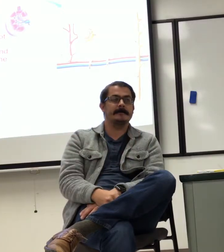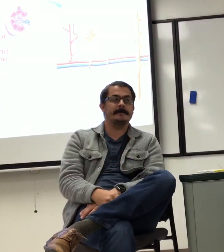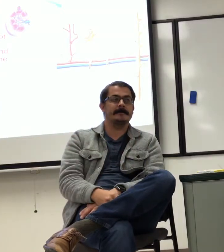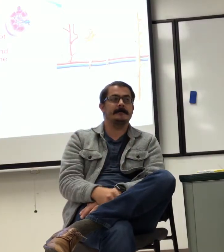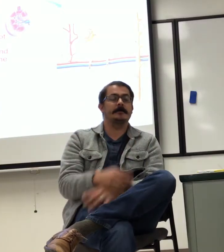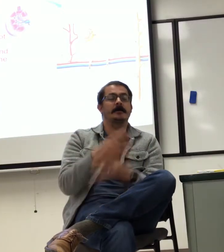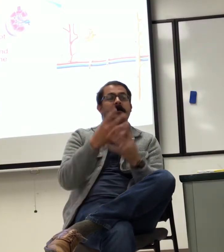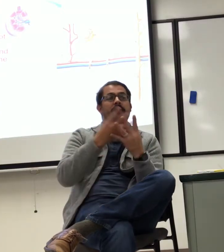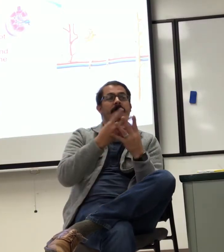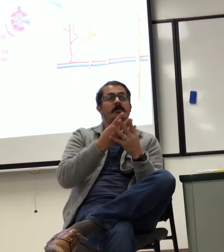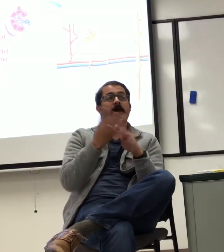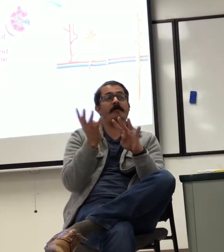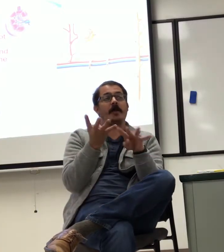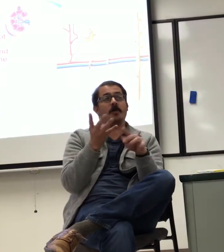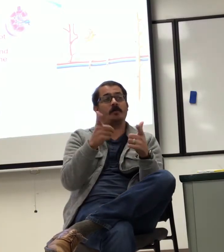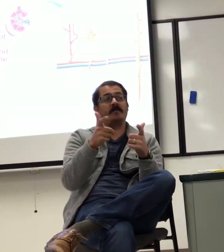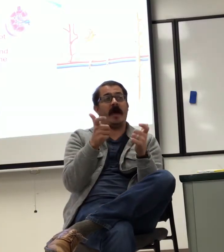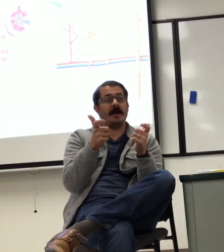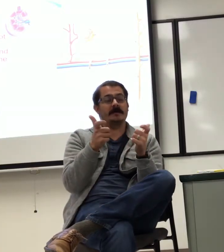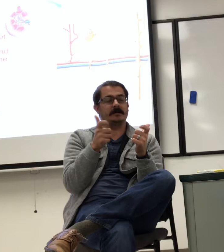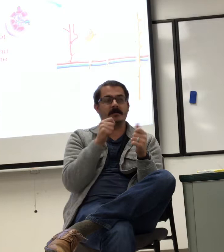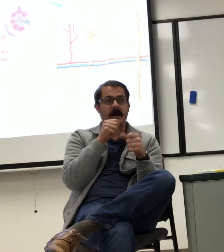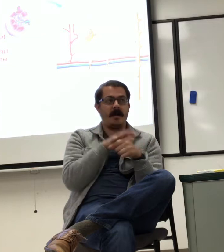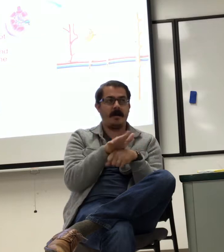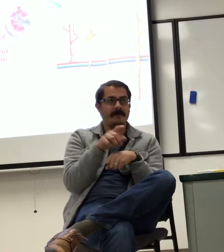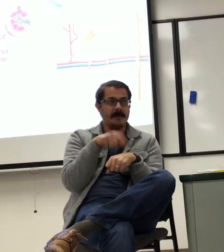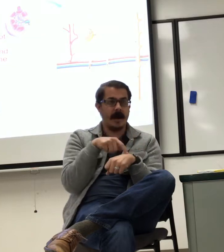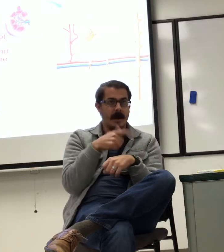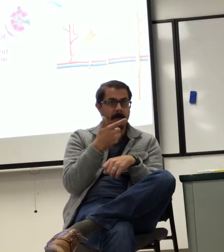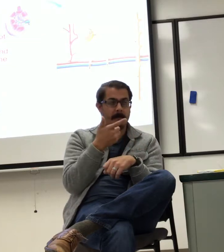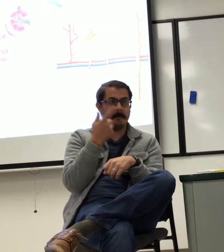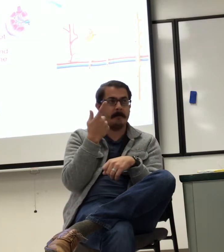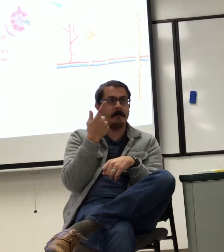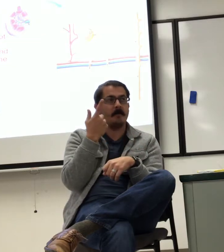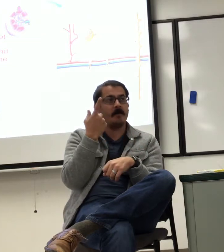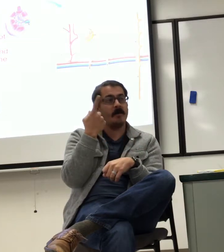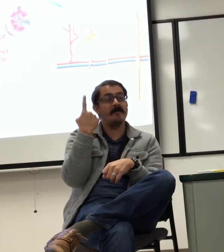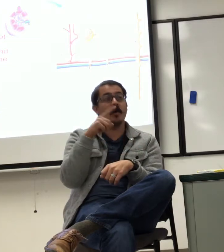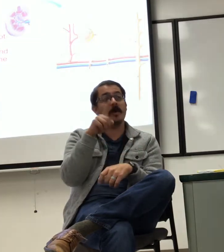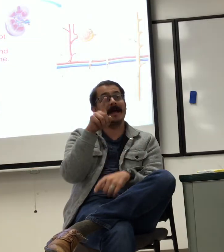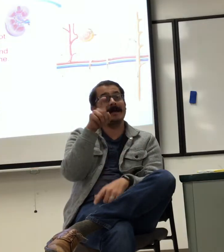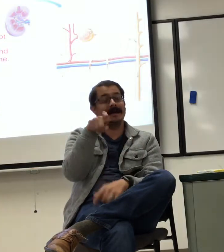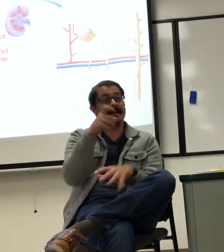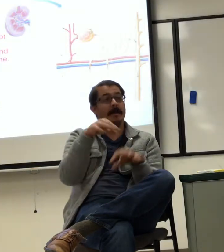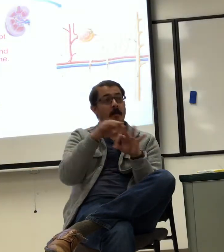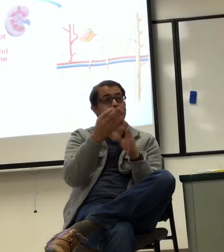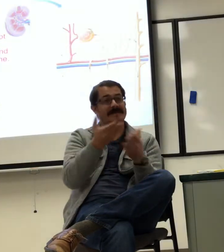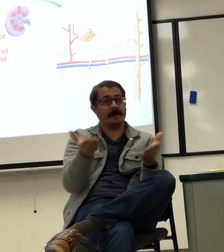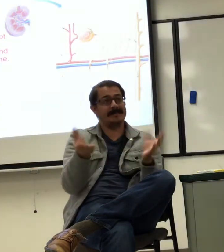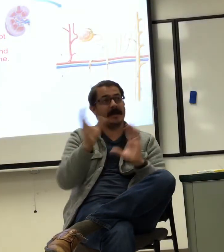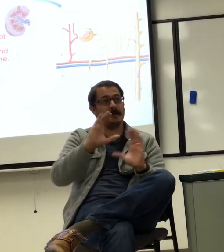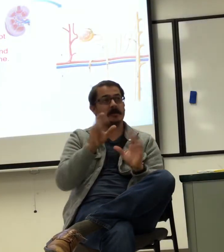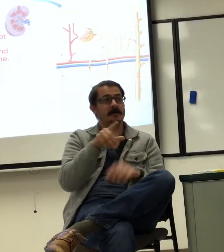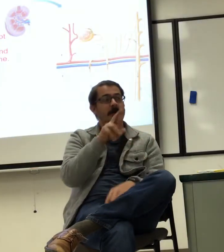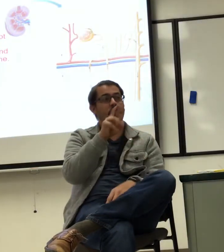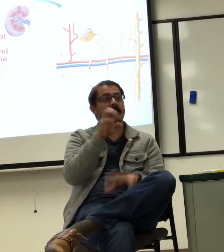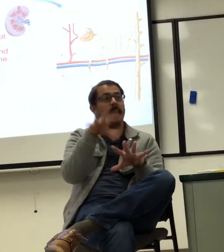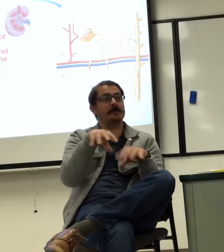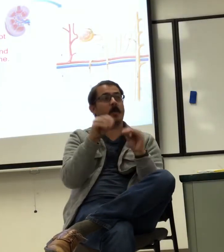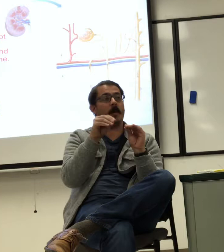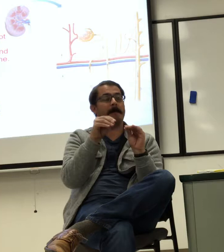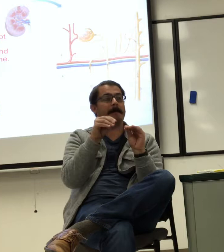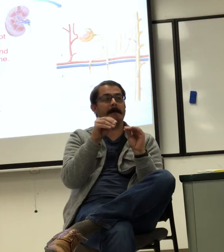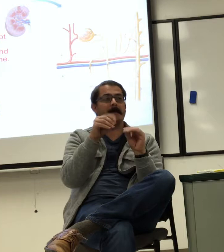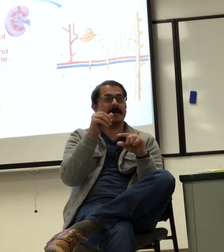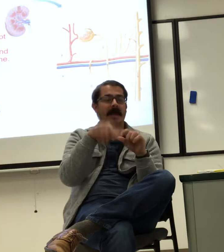The filtrate flow is too fast, and so there's not enough time for needed substances to be reabsorbed. Needed substances